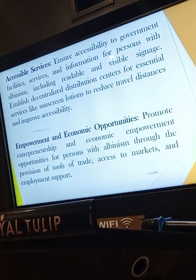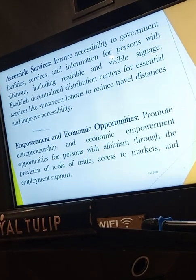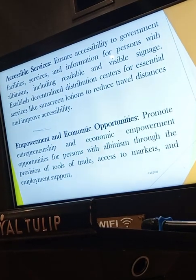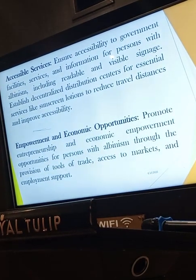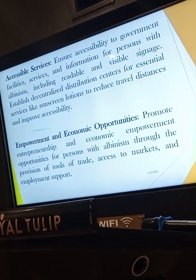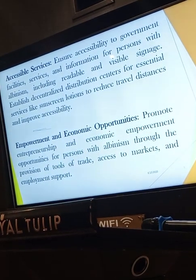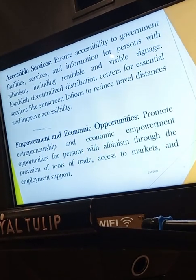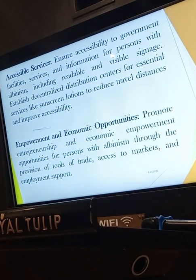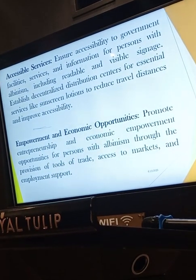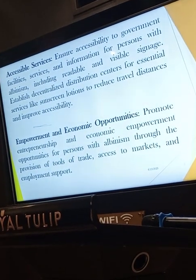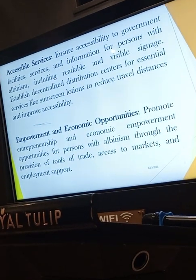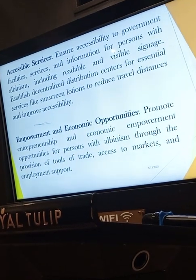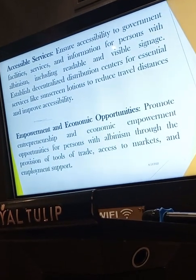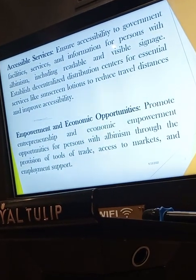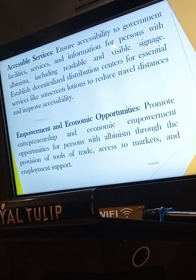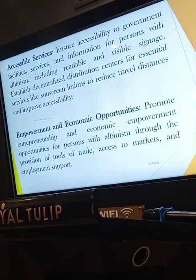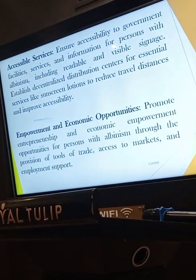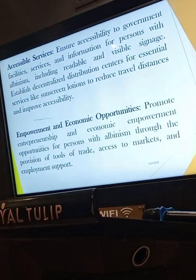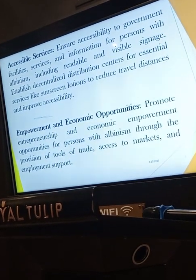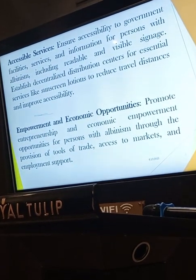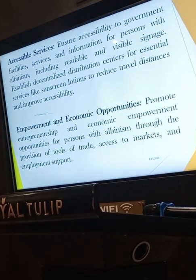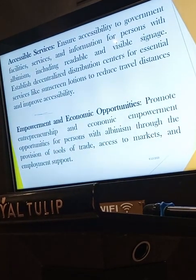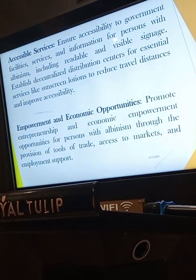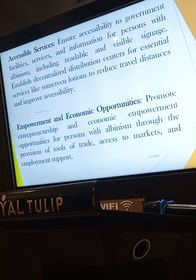may actually do it wrongly. Okay?